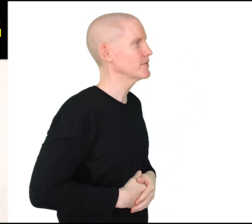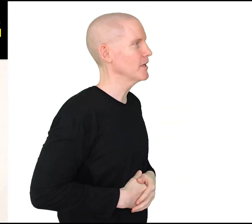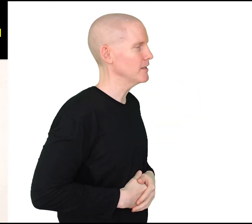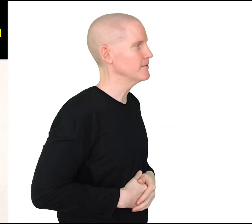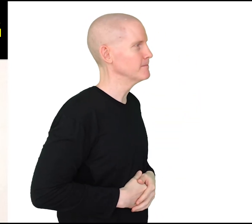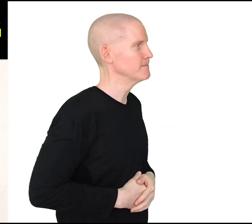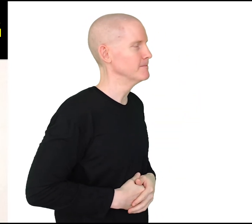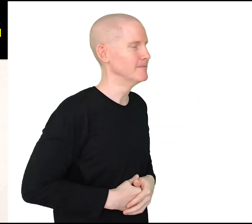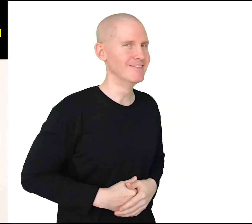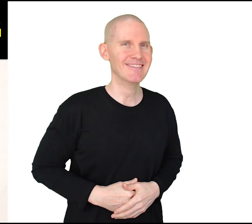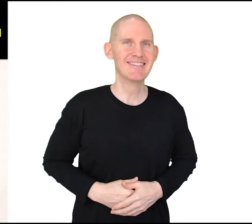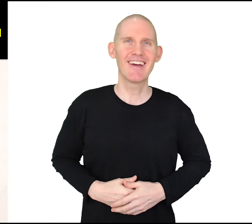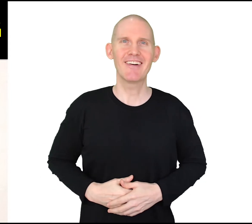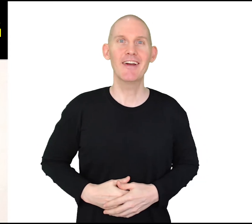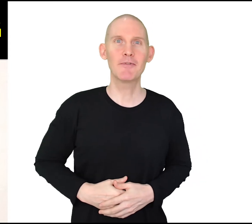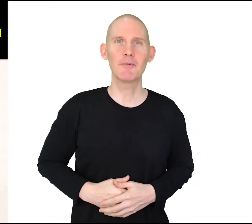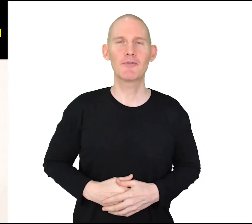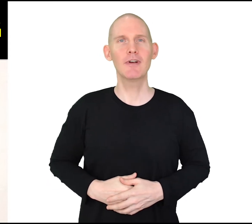Understanding. All right, from the front again.